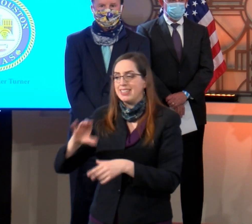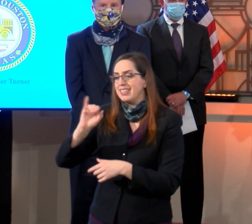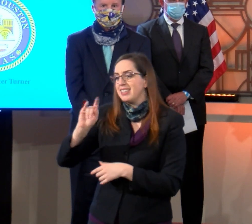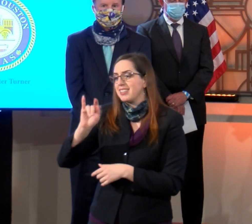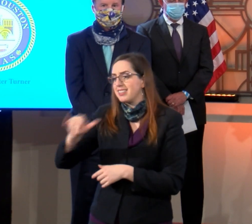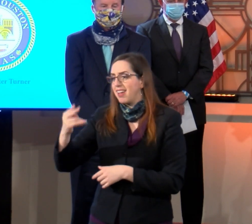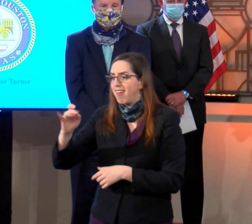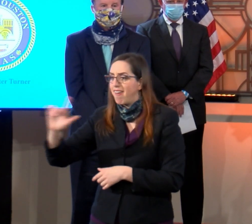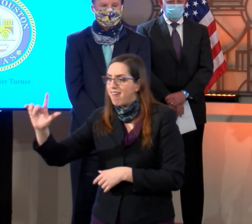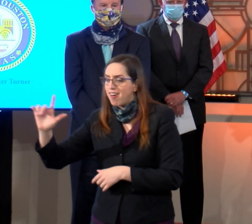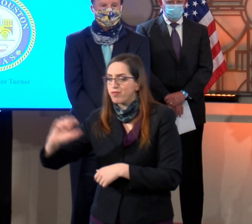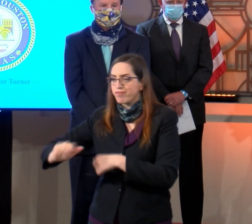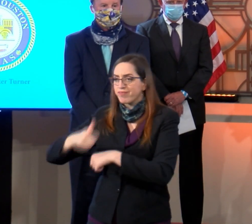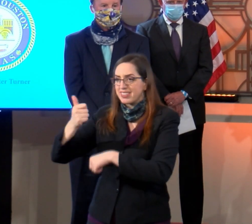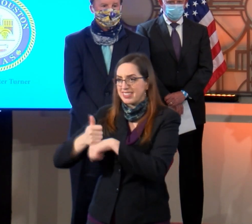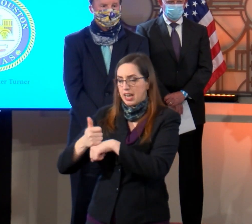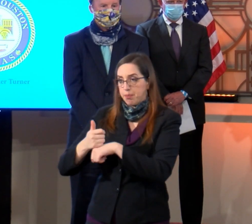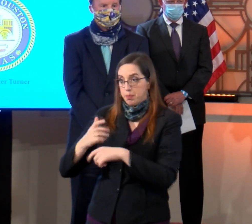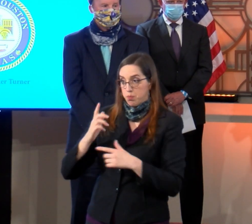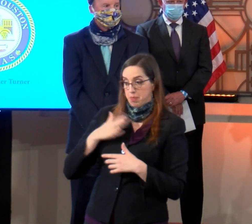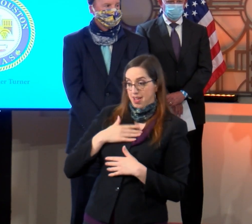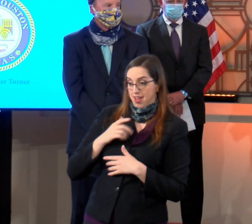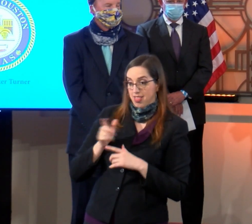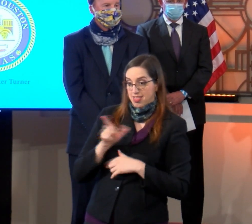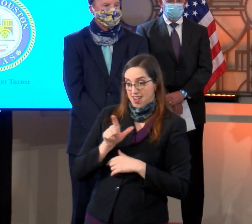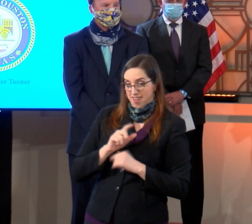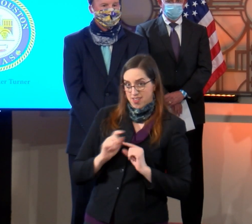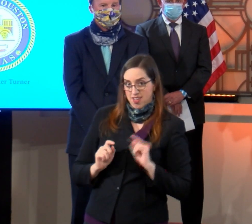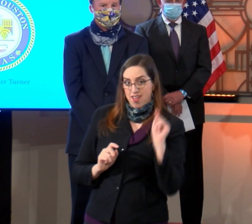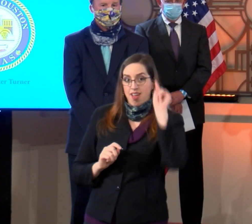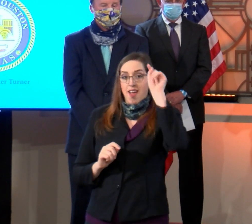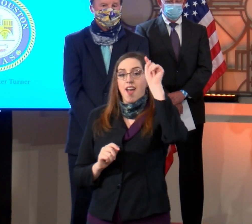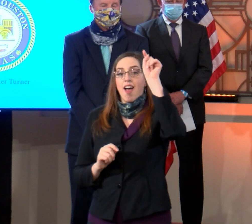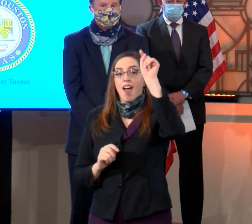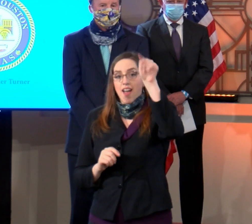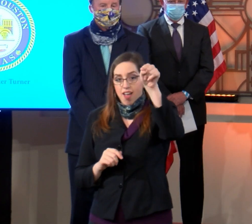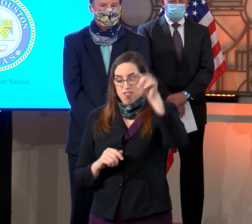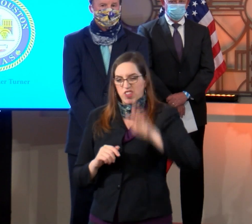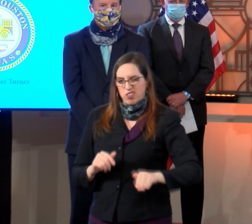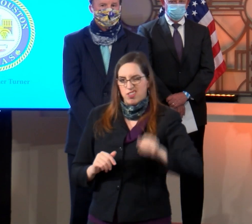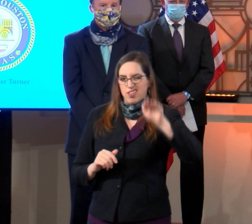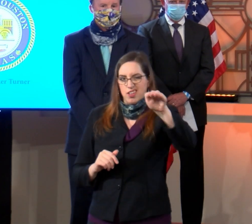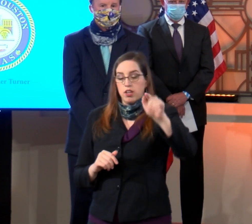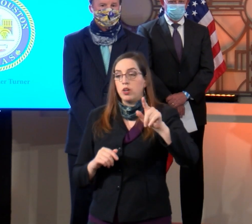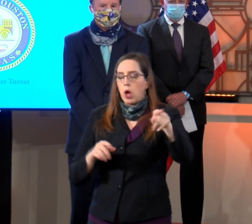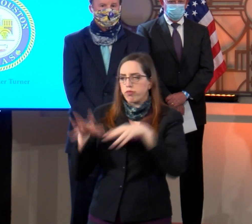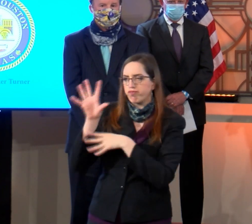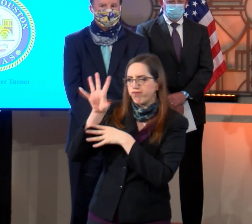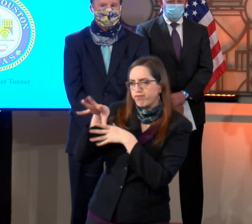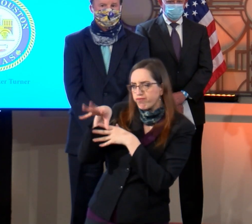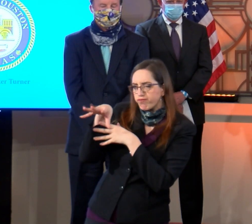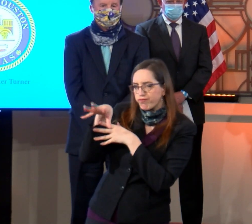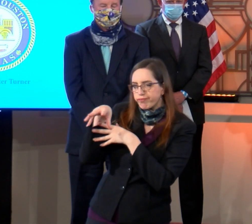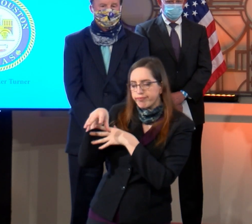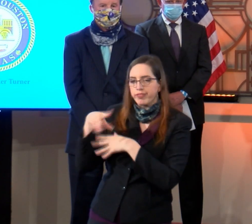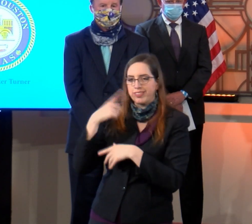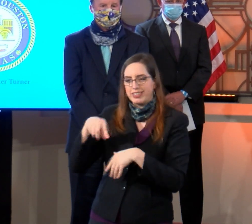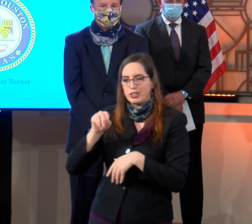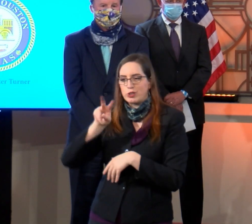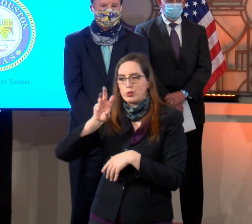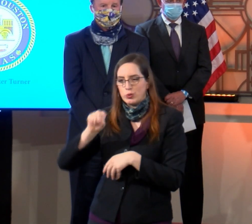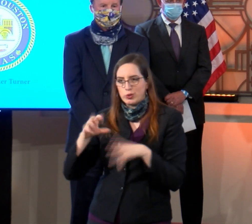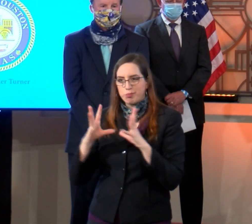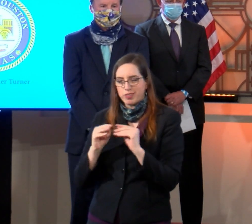up onto my left on the top level of the media riser to cover the news conferences. And